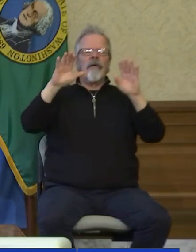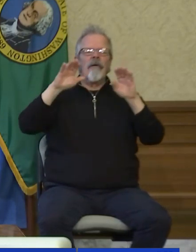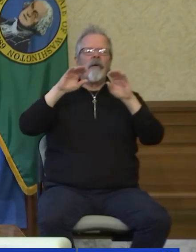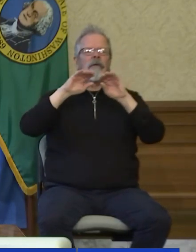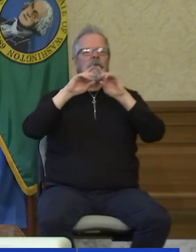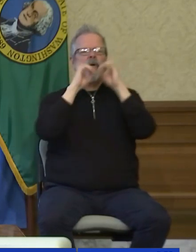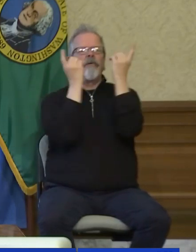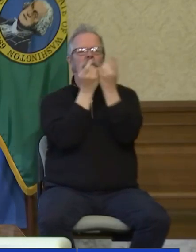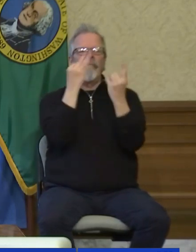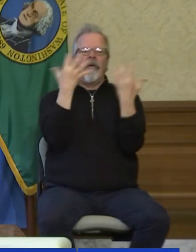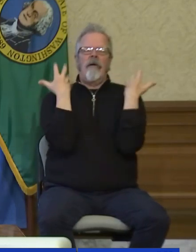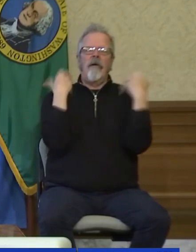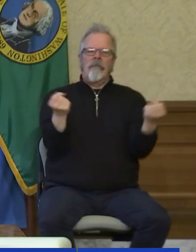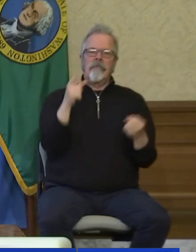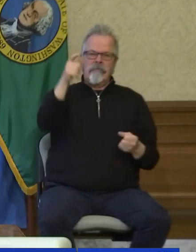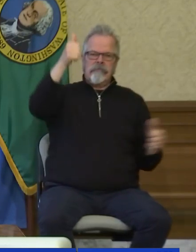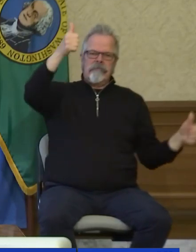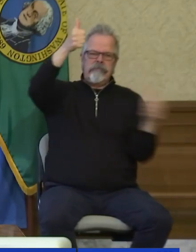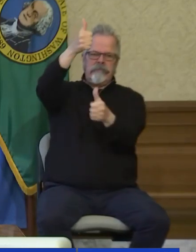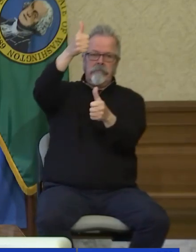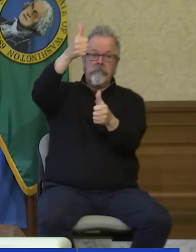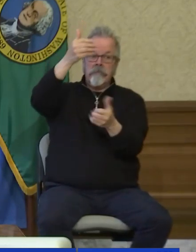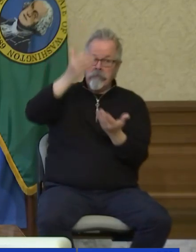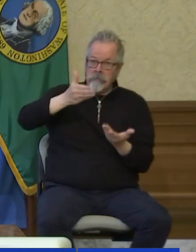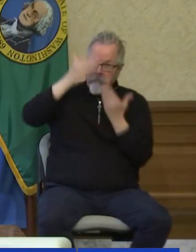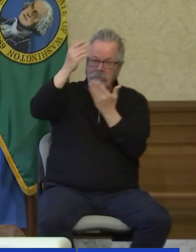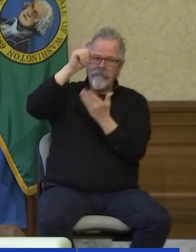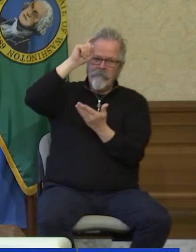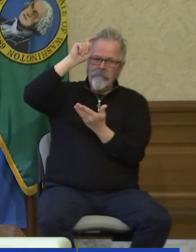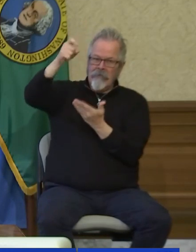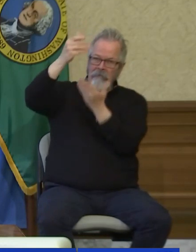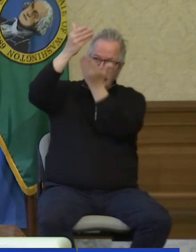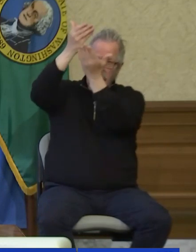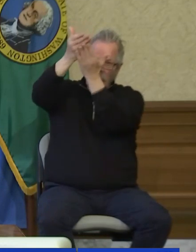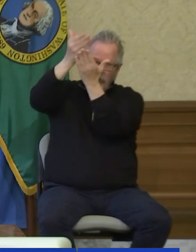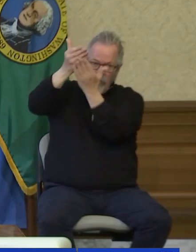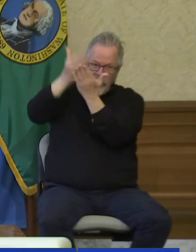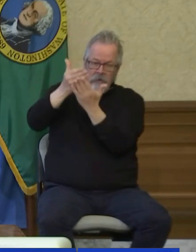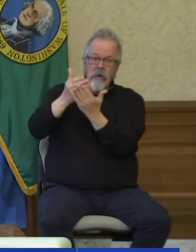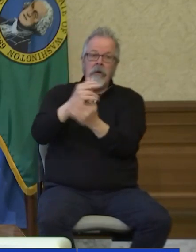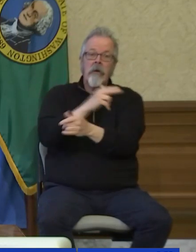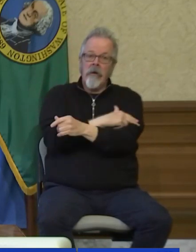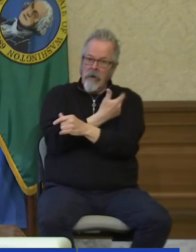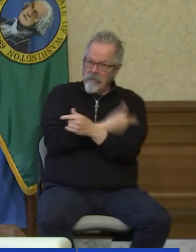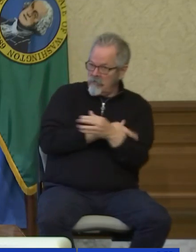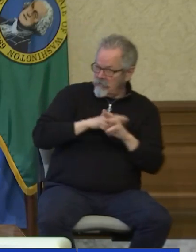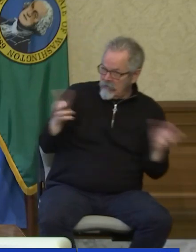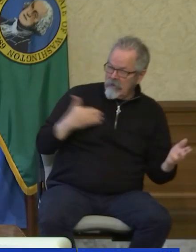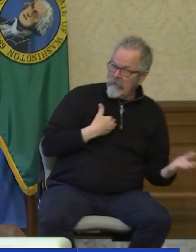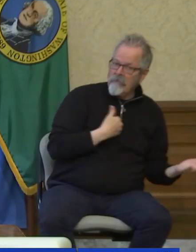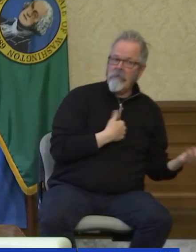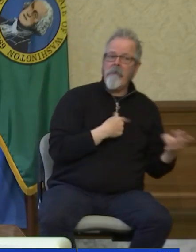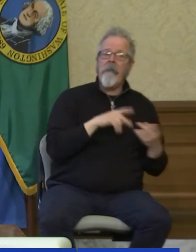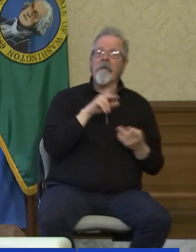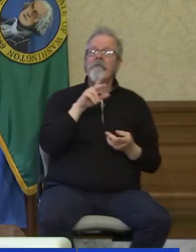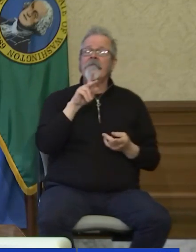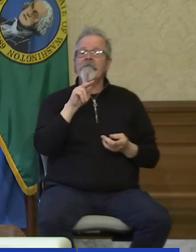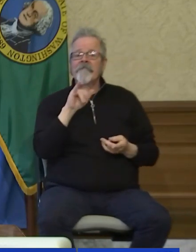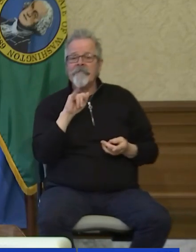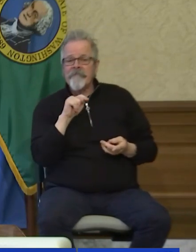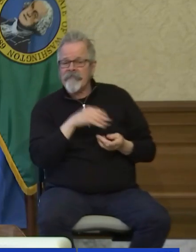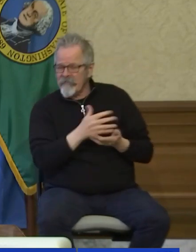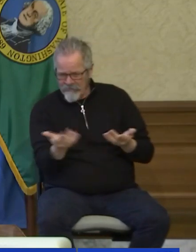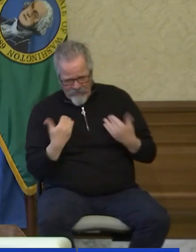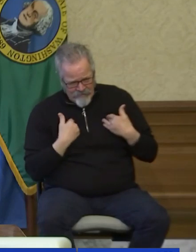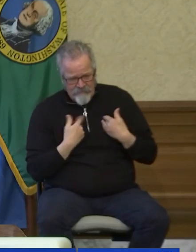good PPE. And if those things are in place, then those 10 counties will be able to move forward. Next question comes from